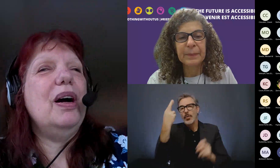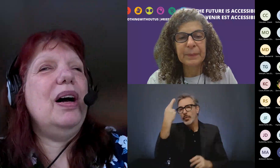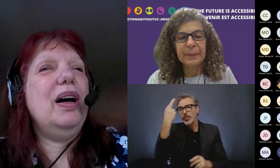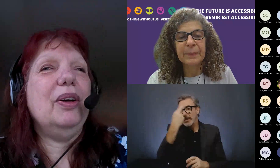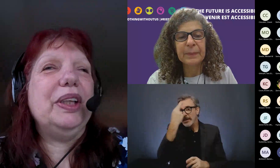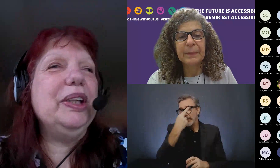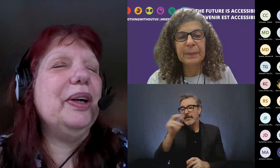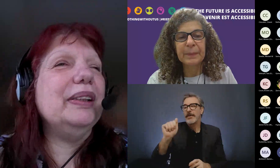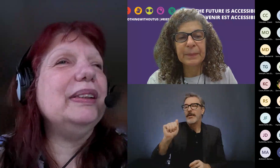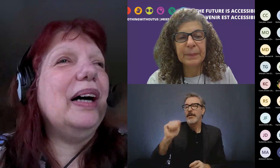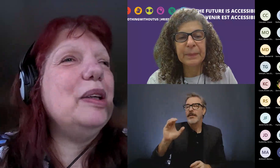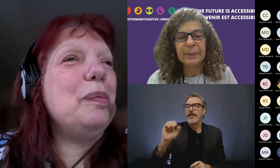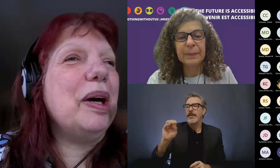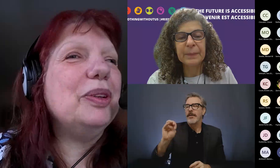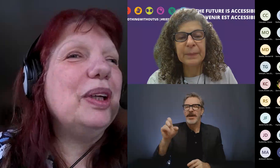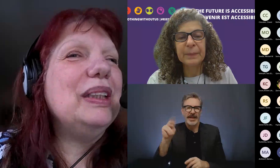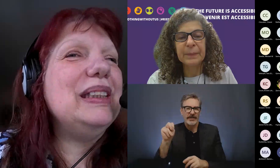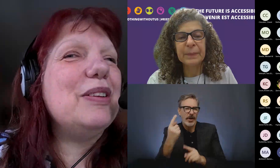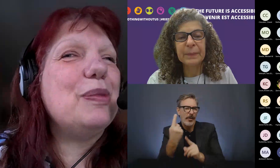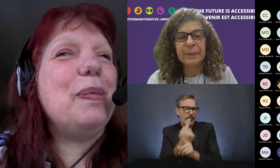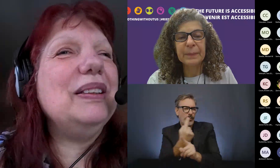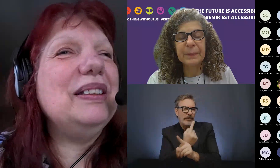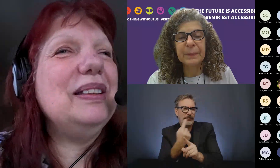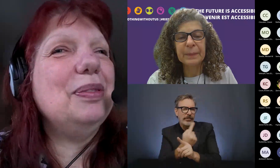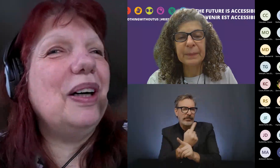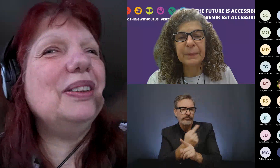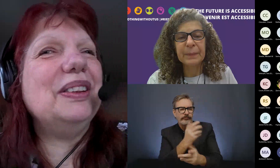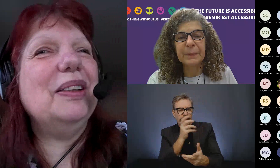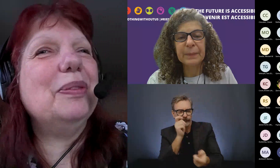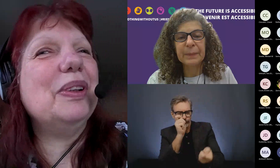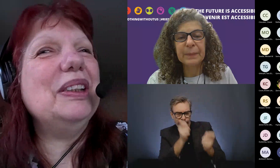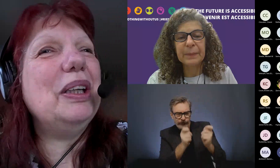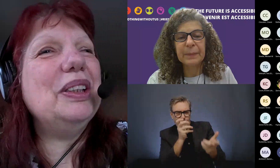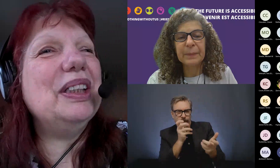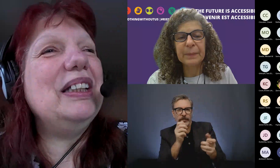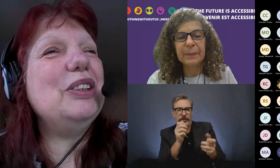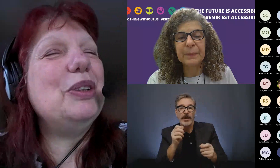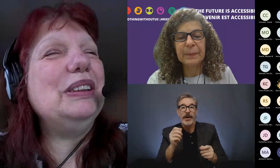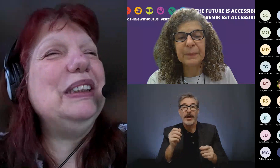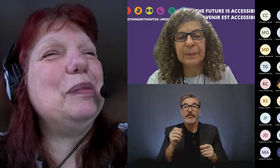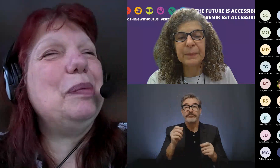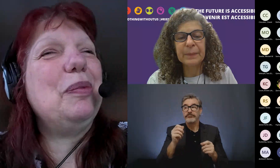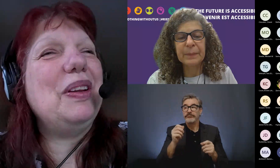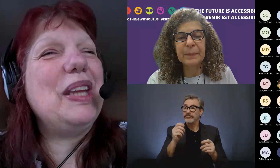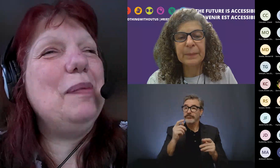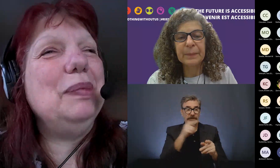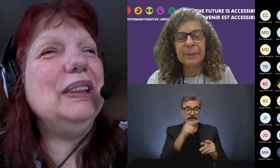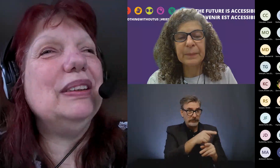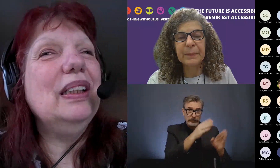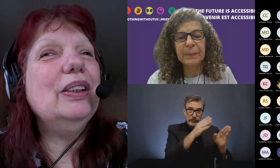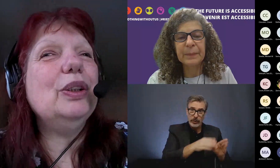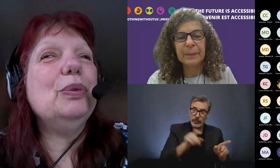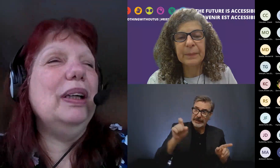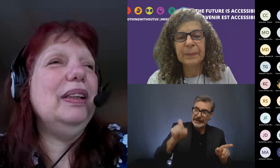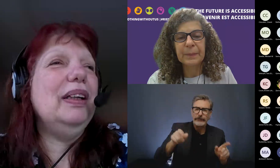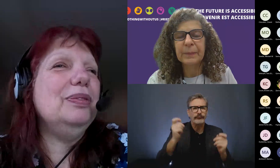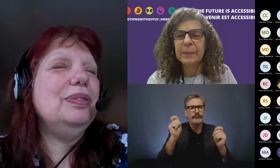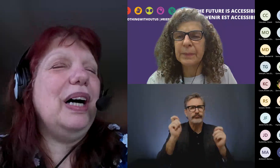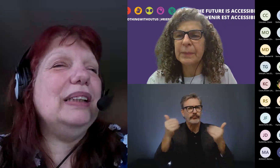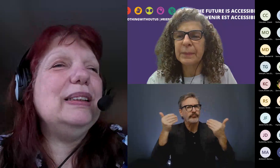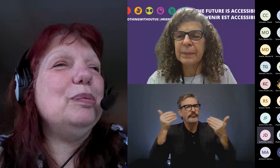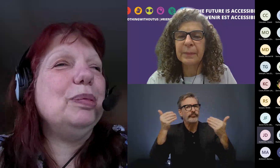also hear a lot about yes by default, and we're going to try to get into a little bit of what that means. So